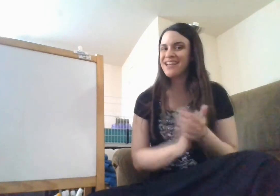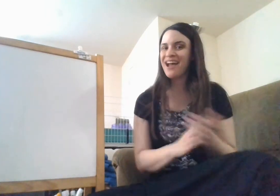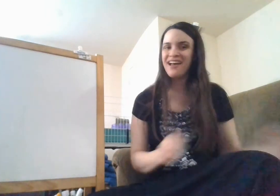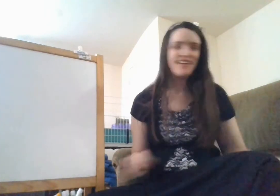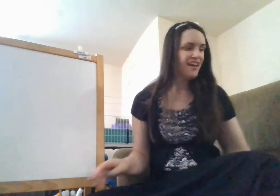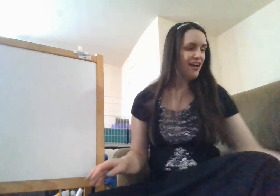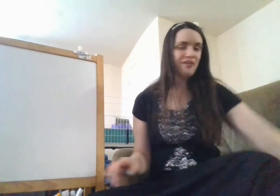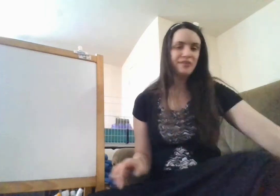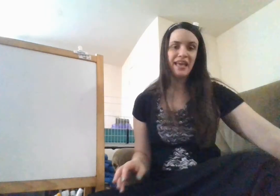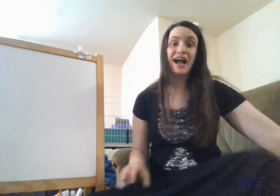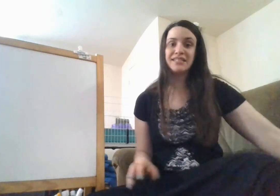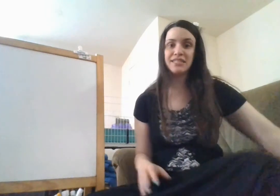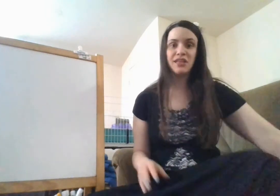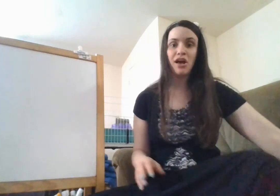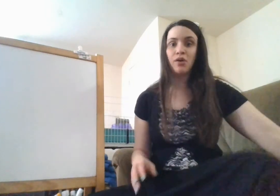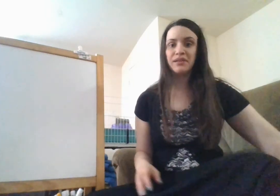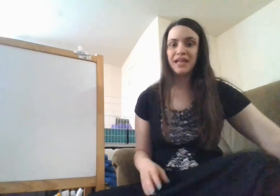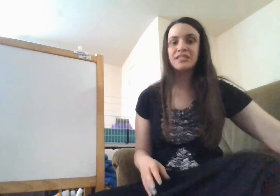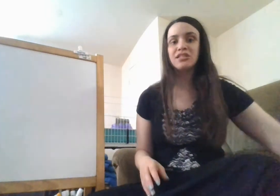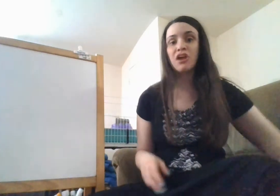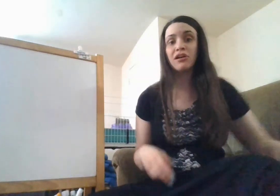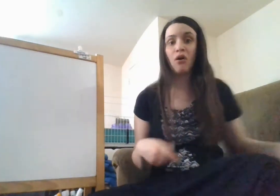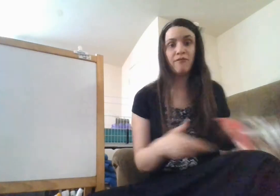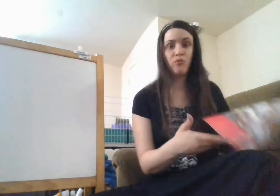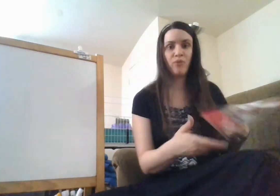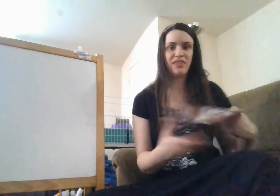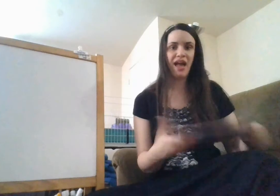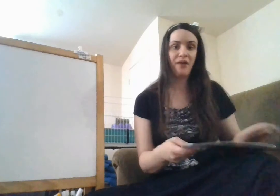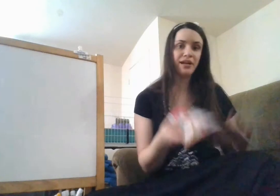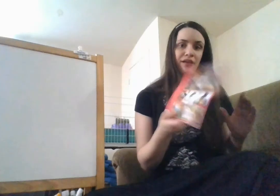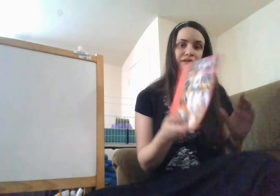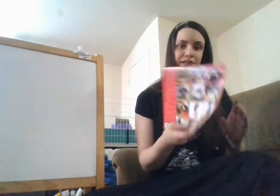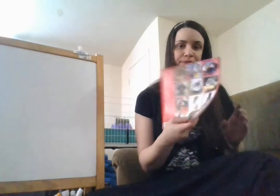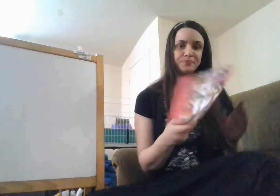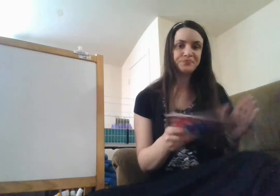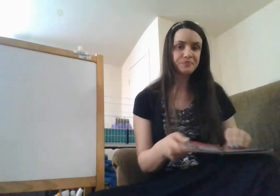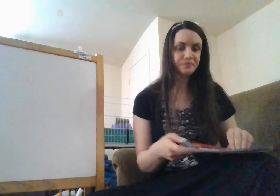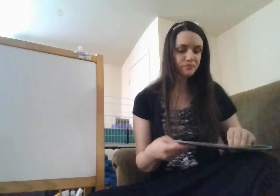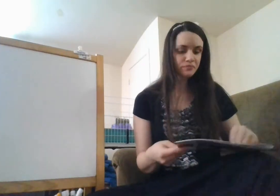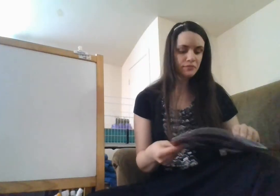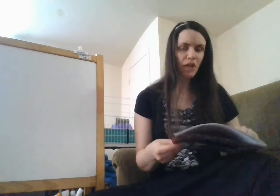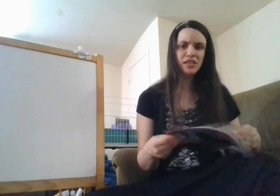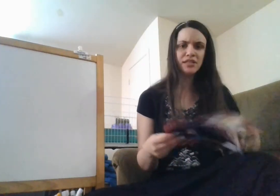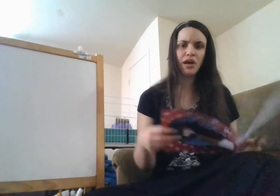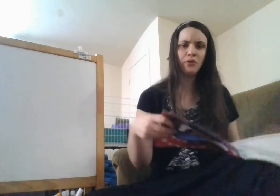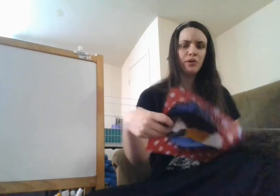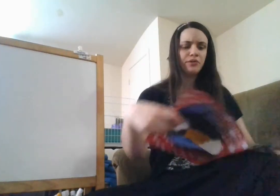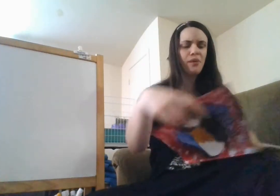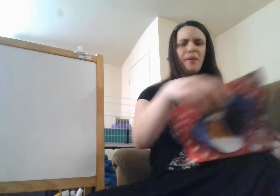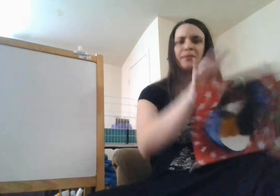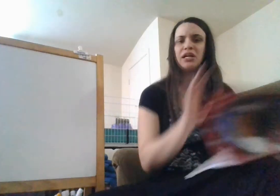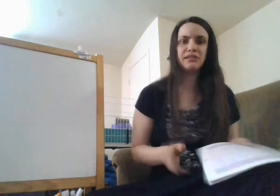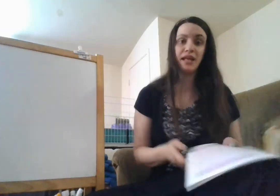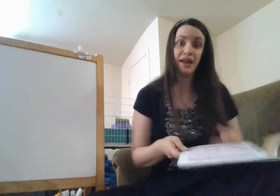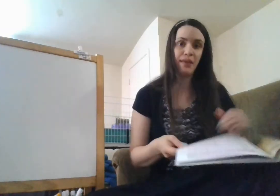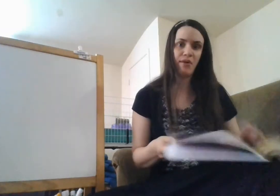cha-cha-cha. Okay, guys, so let's start off with our calendar. So, who remembers the name of